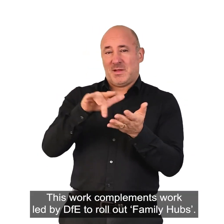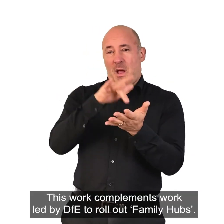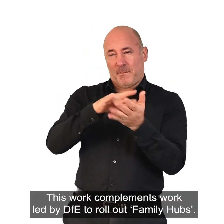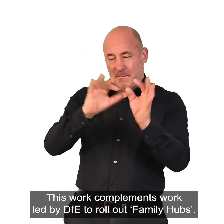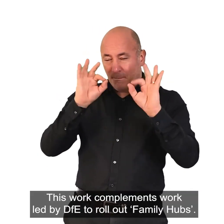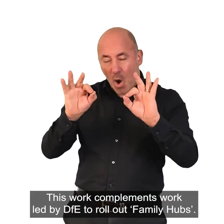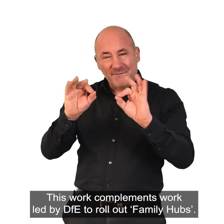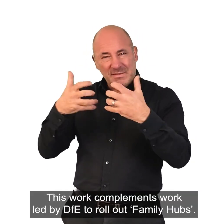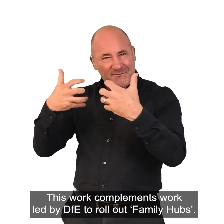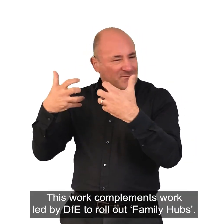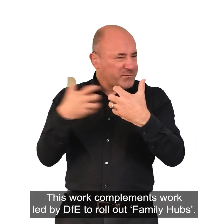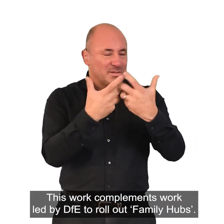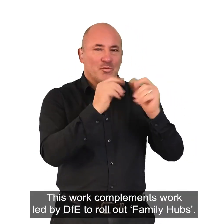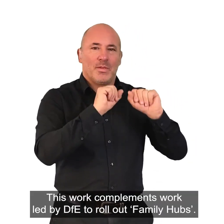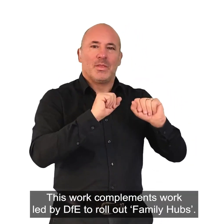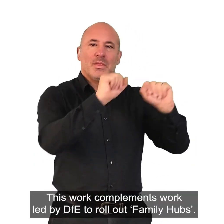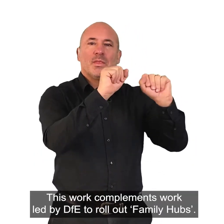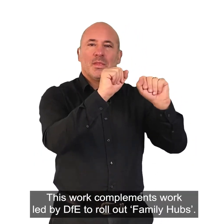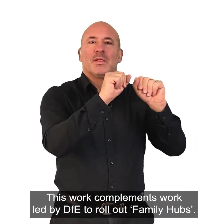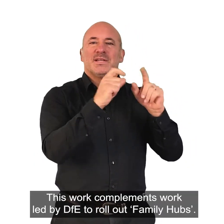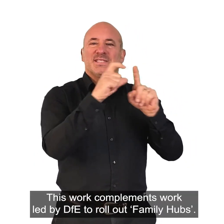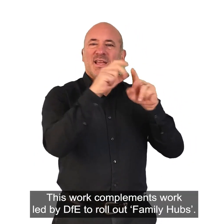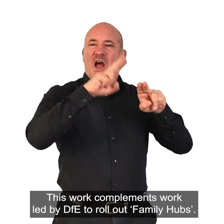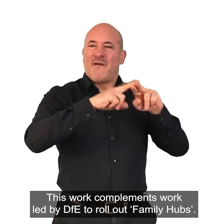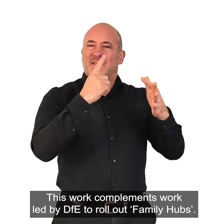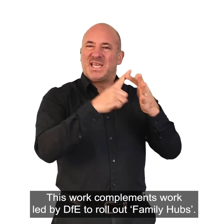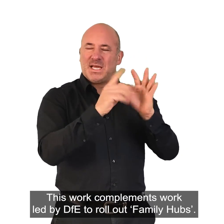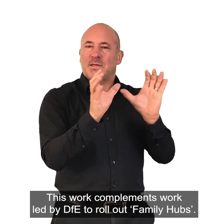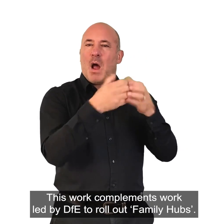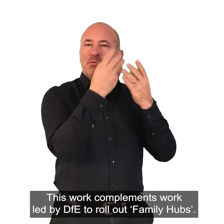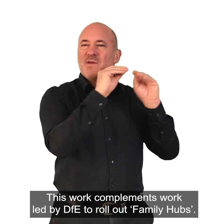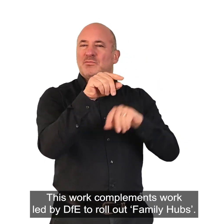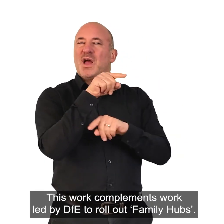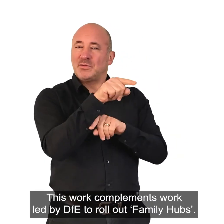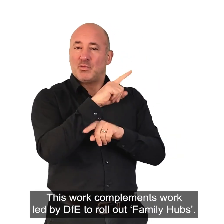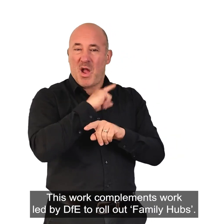This work complements work led by DFE to roll out family hubs.